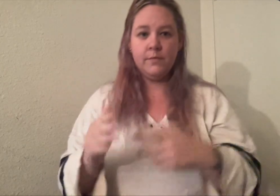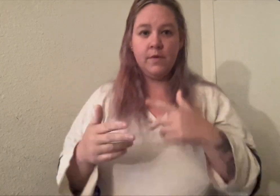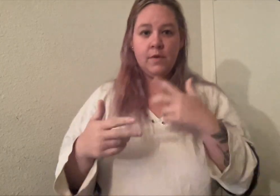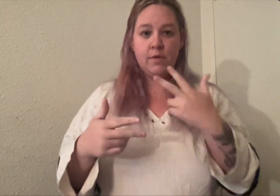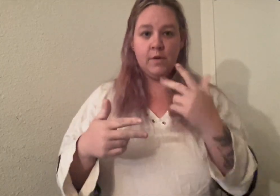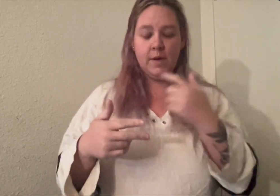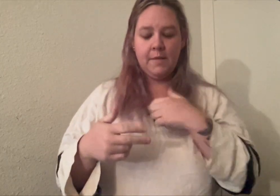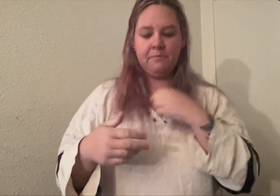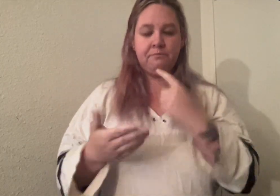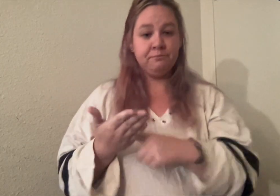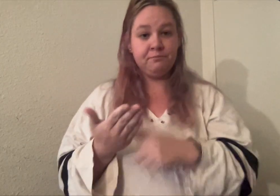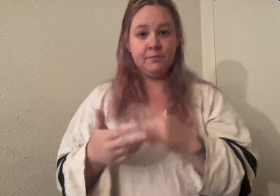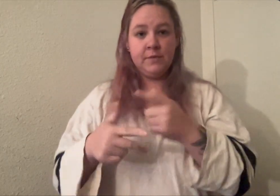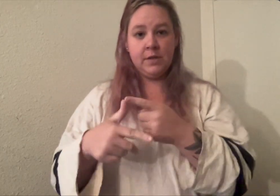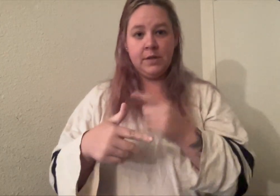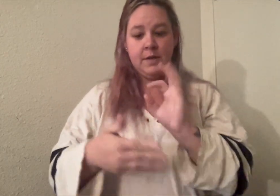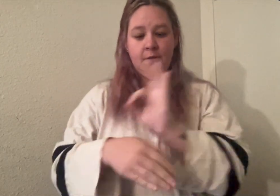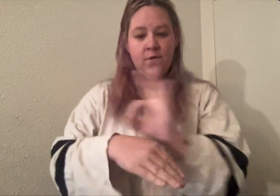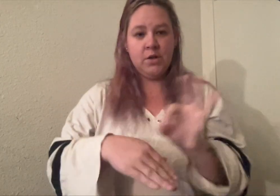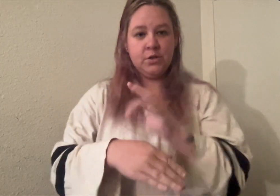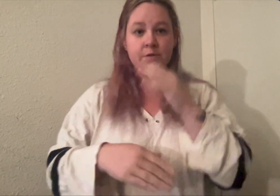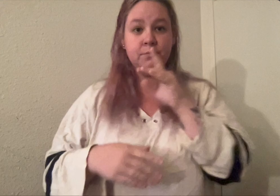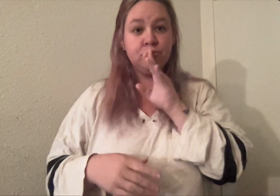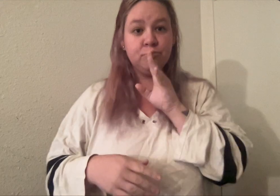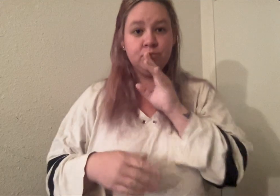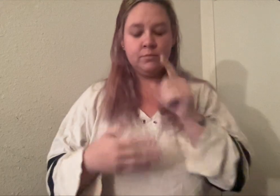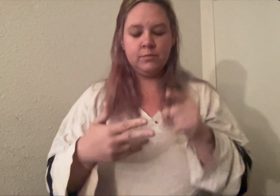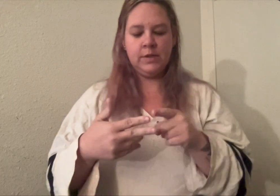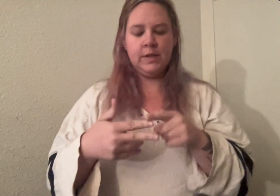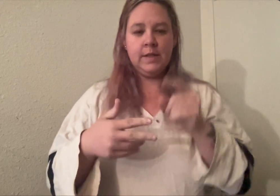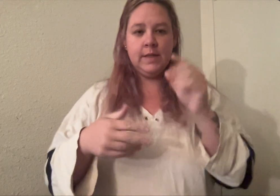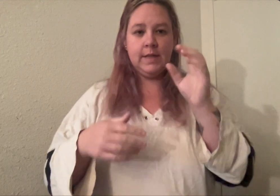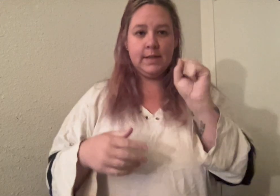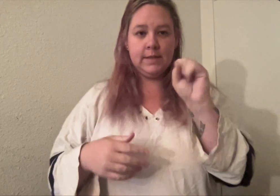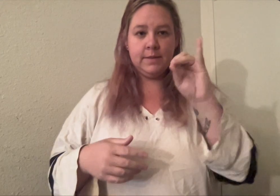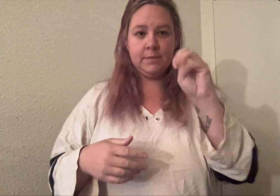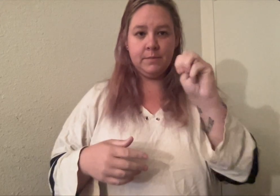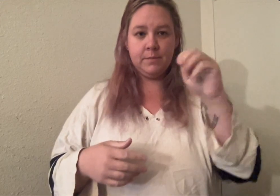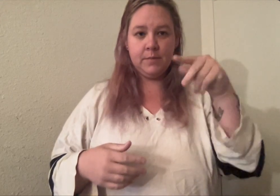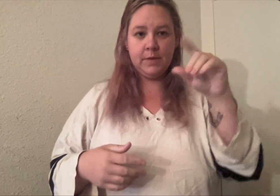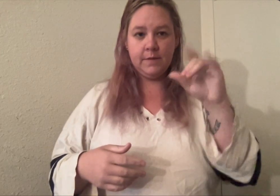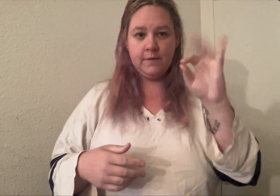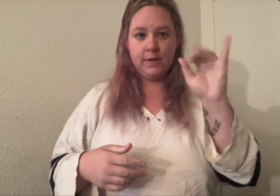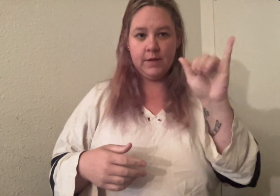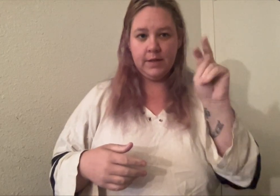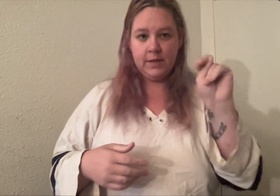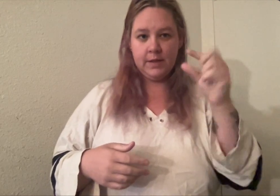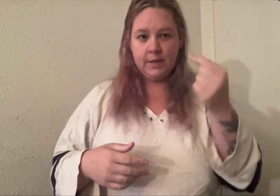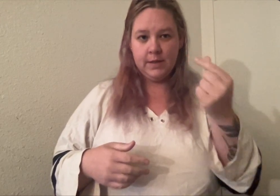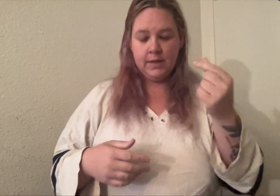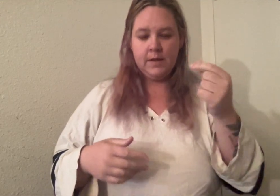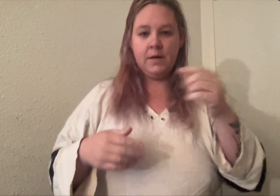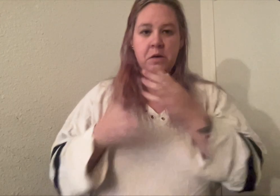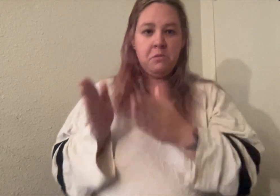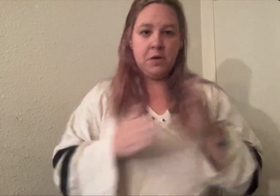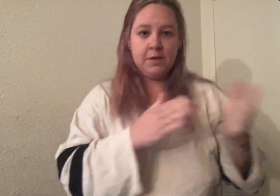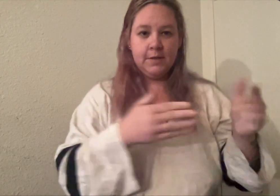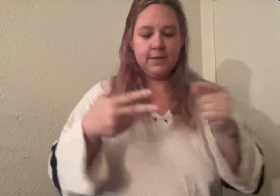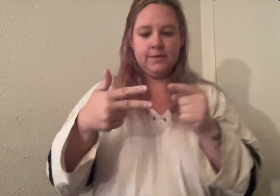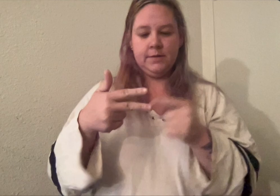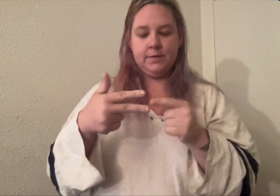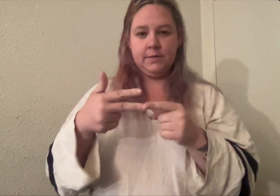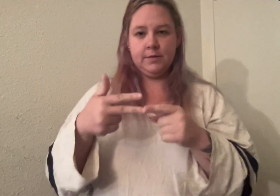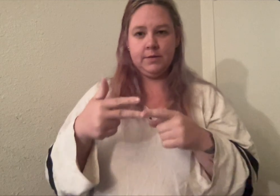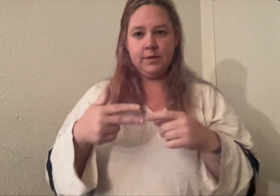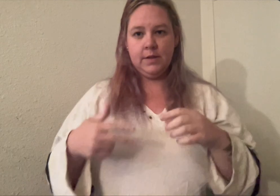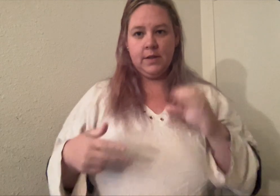teaching, simplifying cognitive processes, and simulation. What do we mean by functional teaching? In